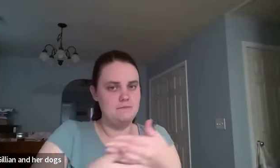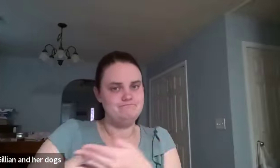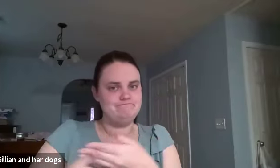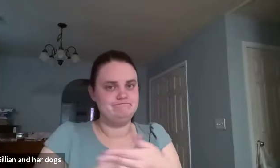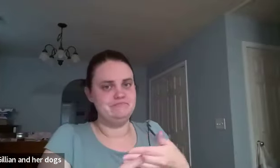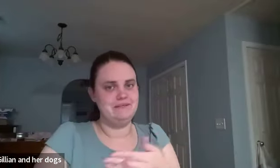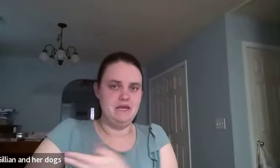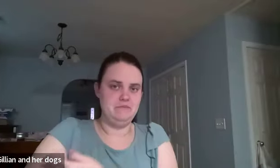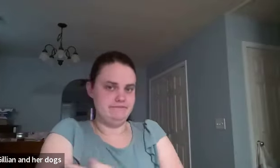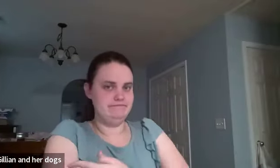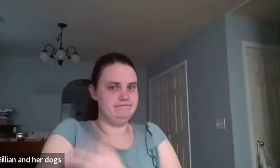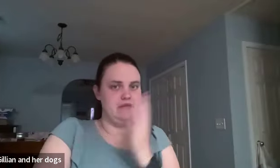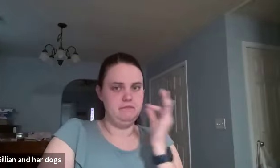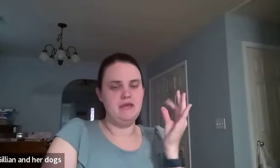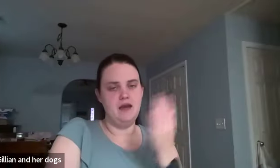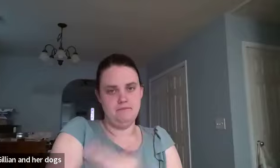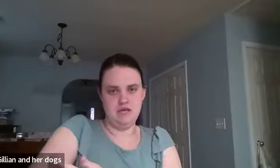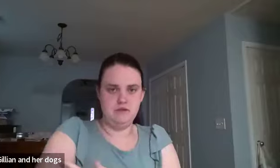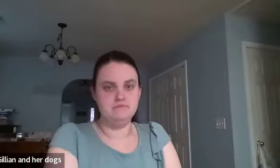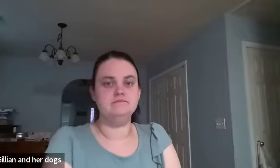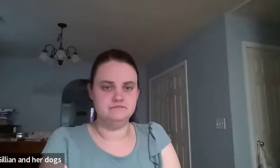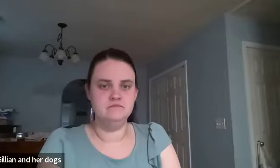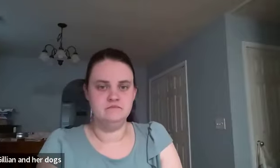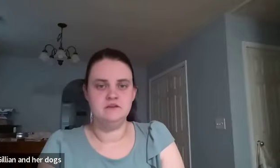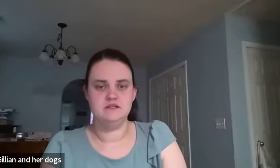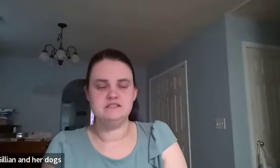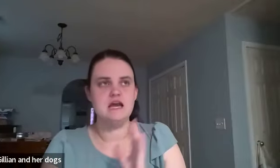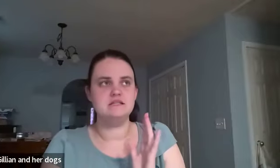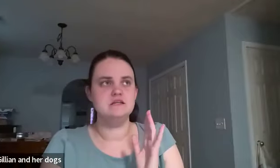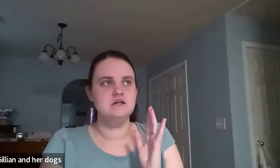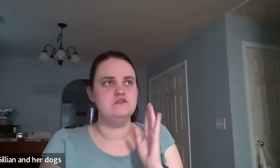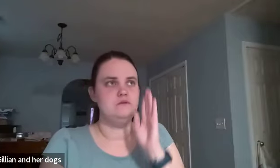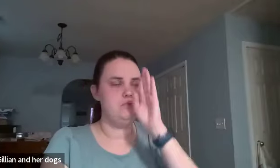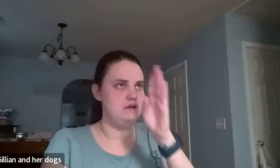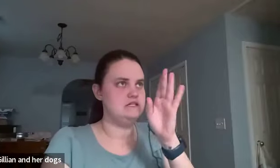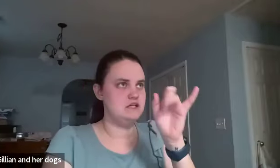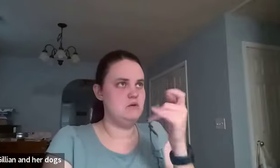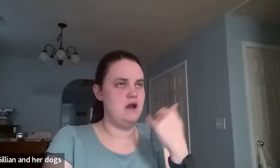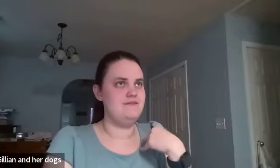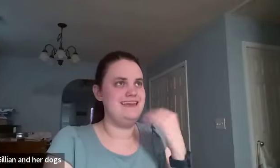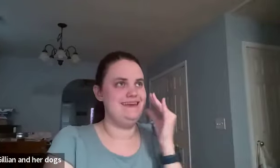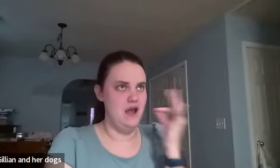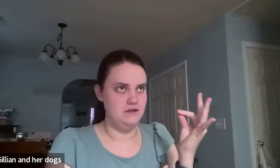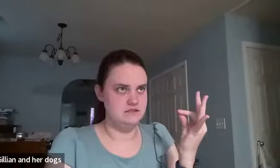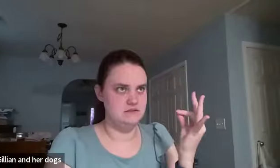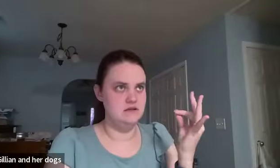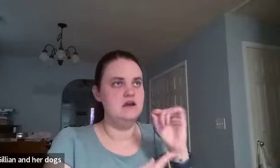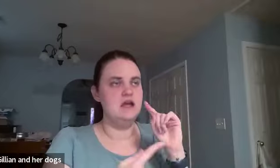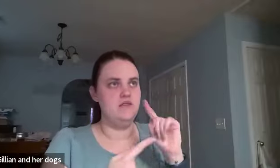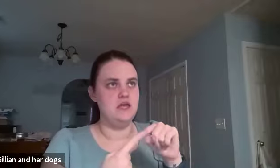cat baby, like cat baby. Because that's the point is that you have a cat and